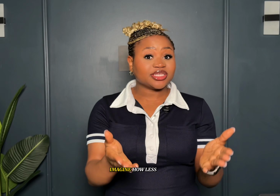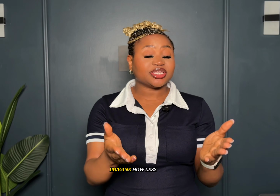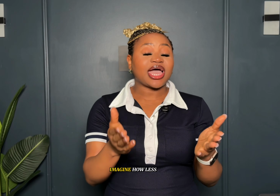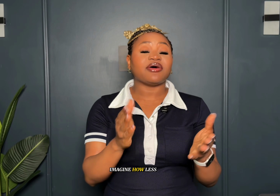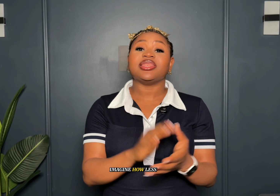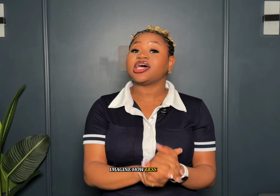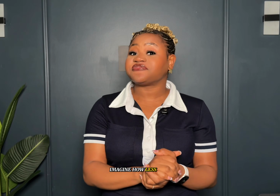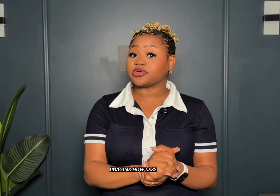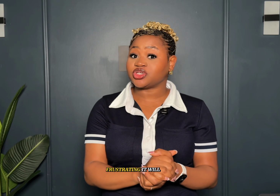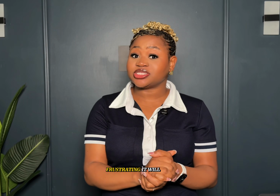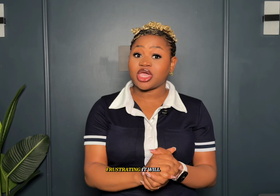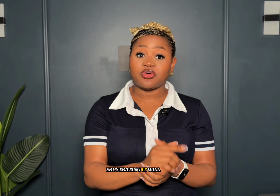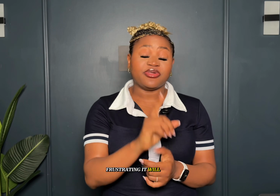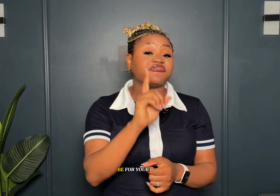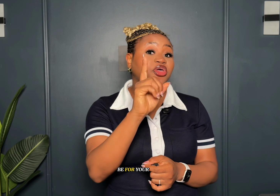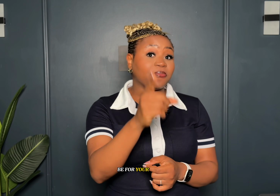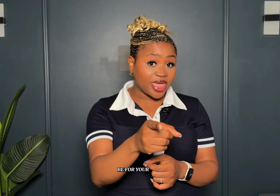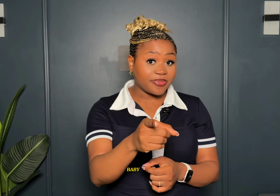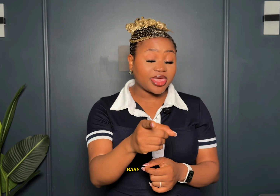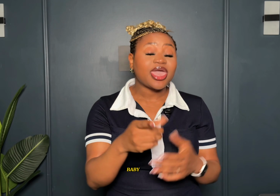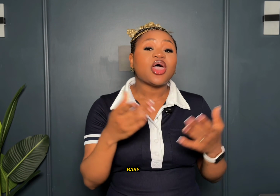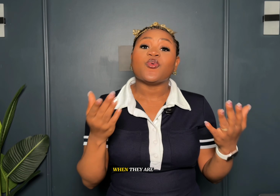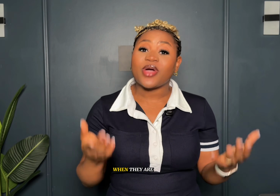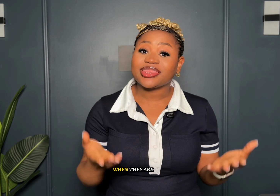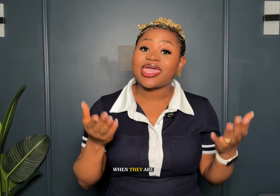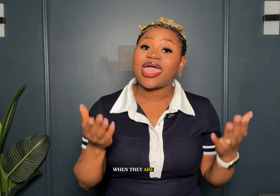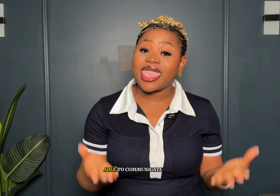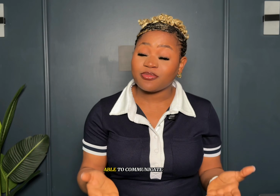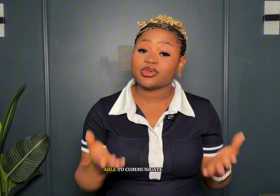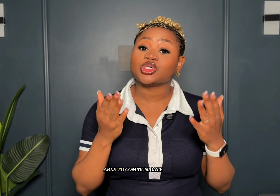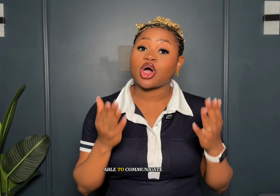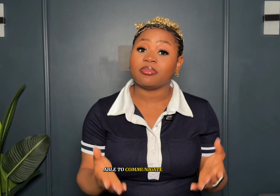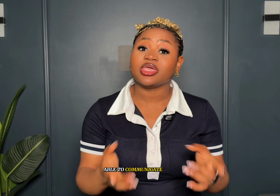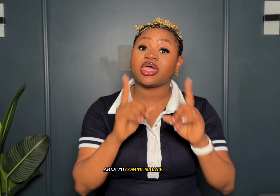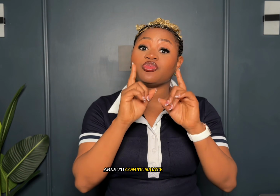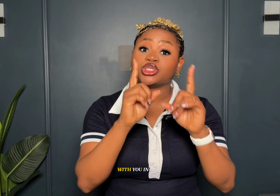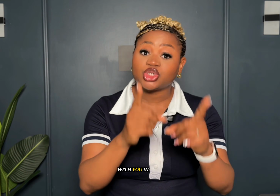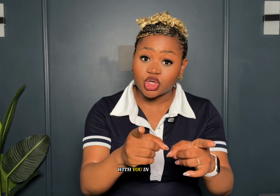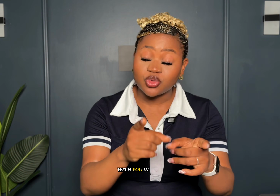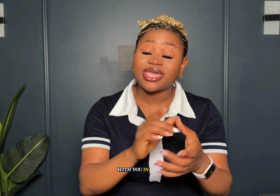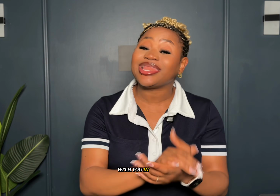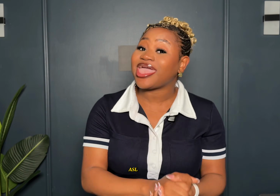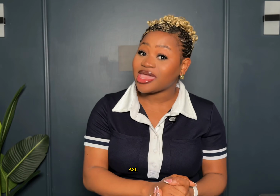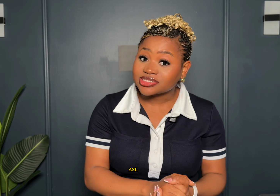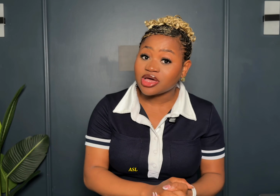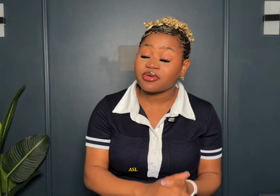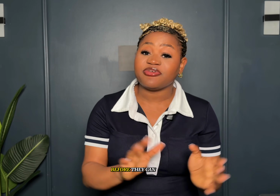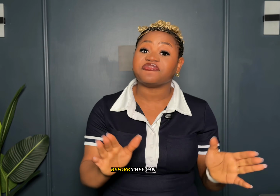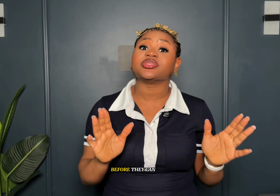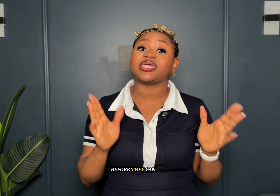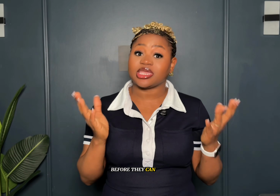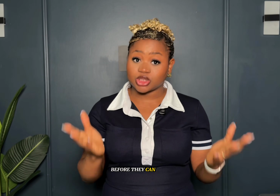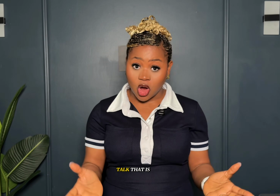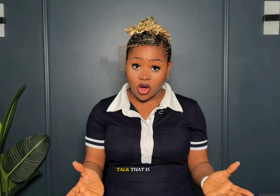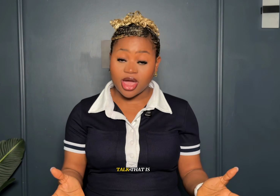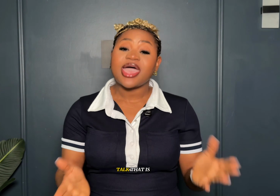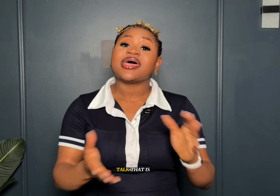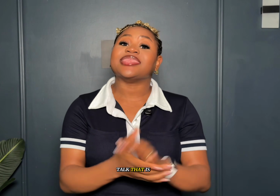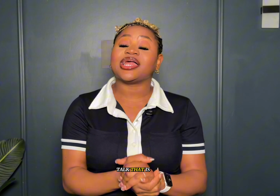imagine how less frustrating it will be for your baby when they are able to communicate with you in ASL before they can talk. That is